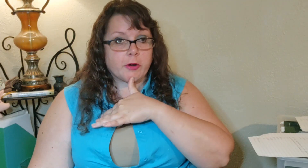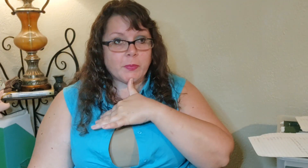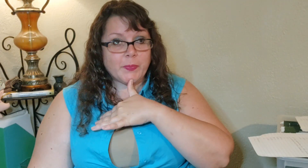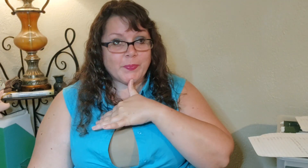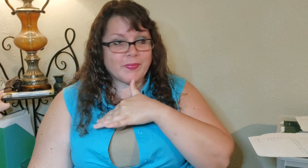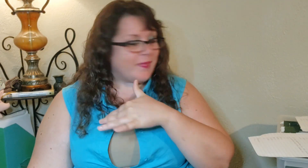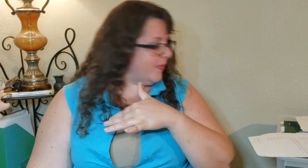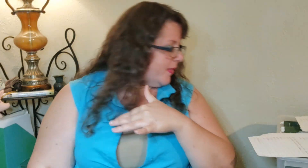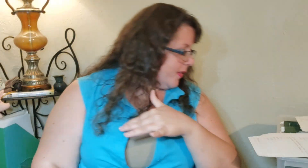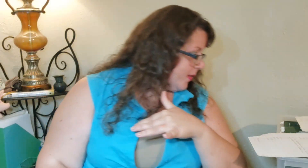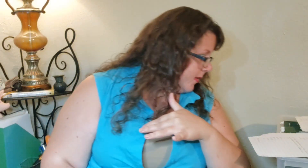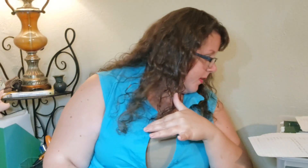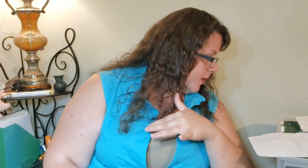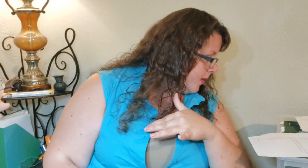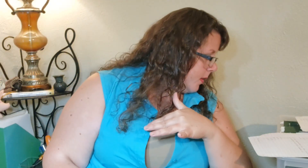farm,